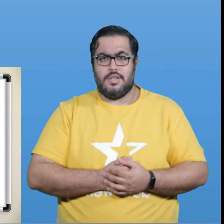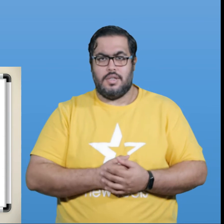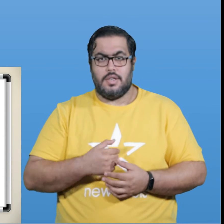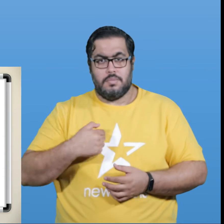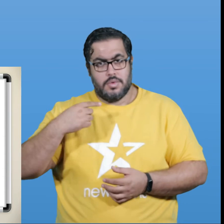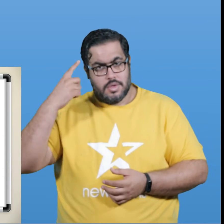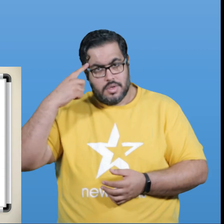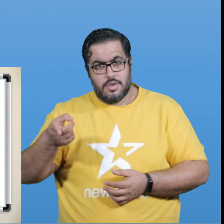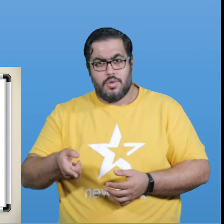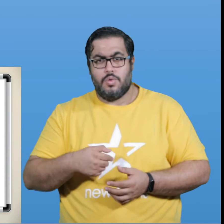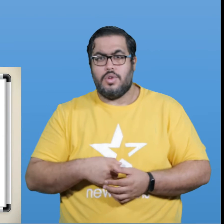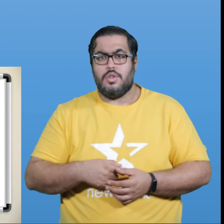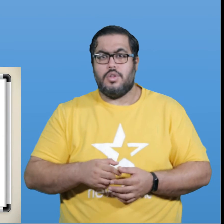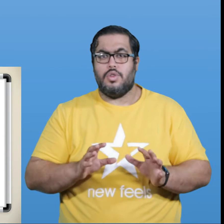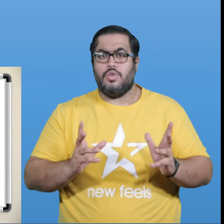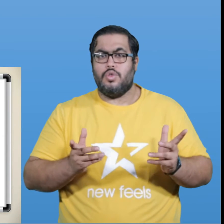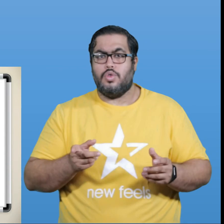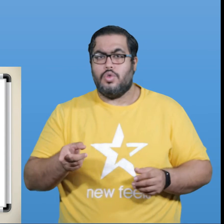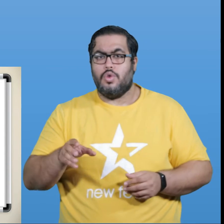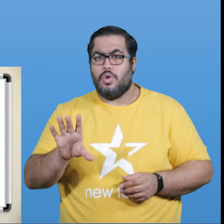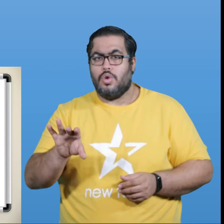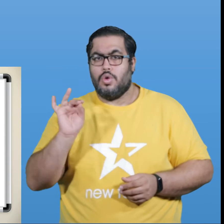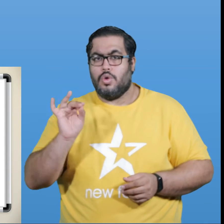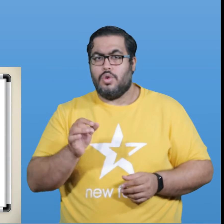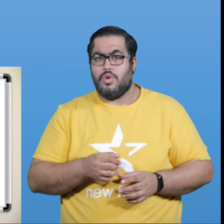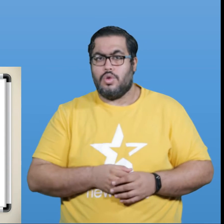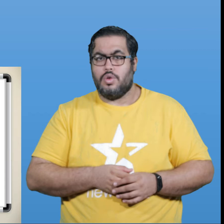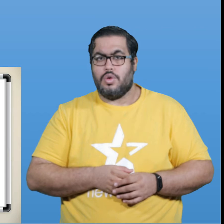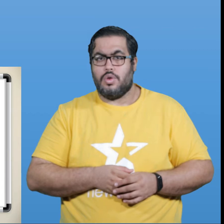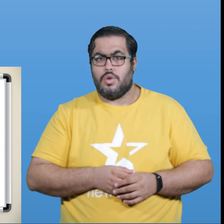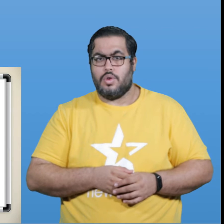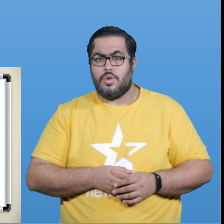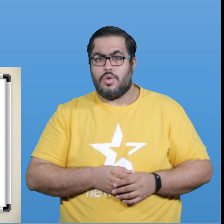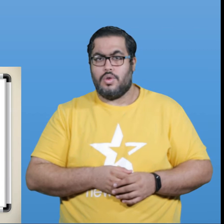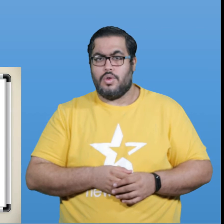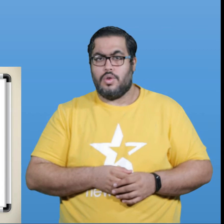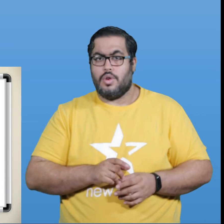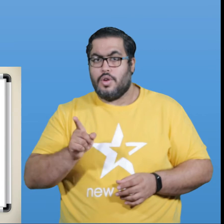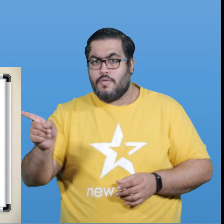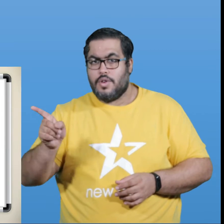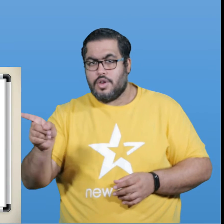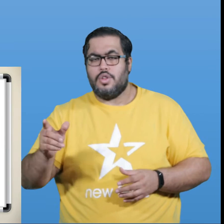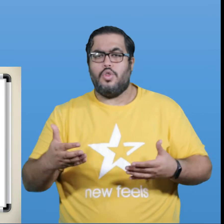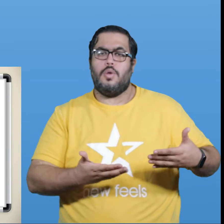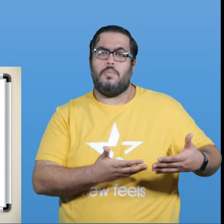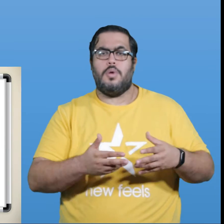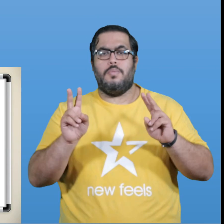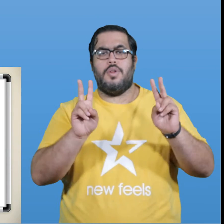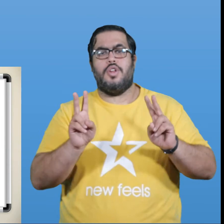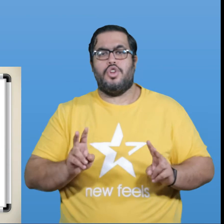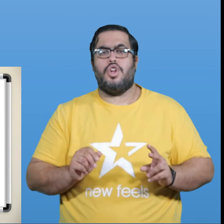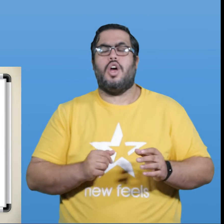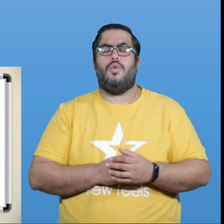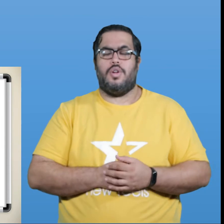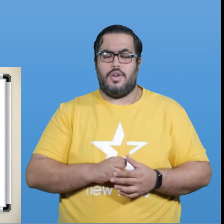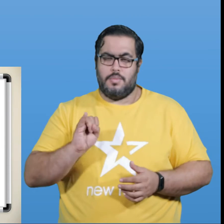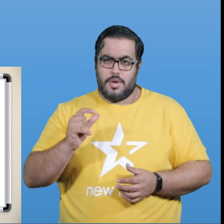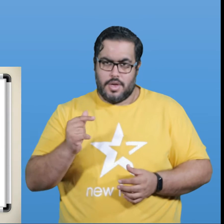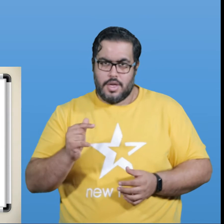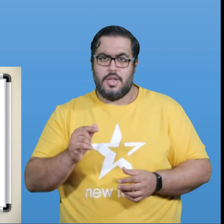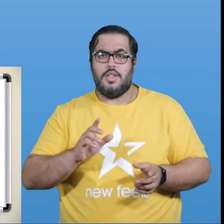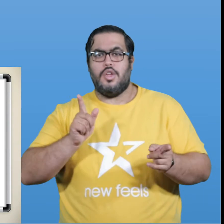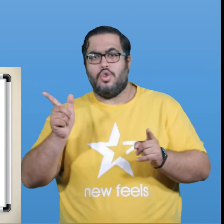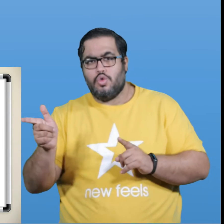answer, so this is what we want. It refers to the baby shower itself. The word it refers to the baby